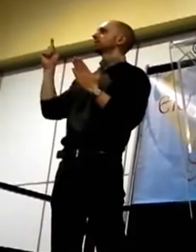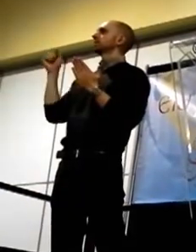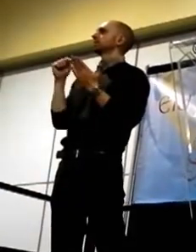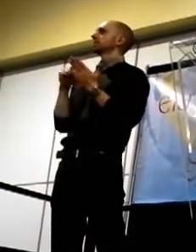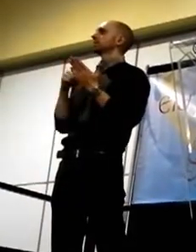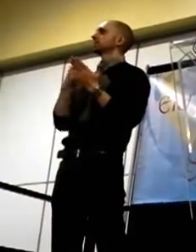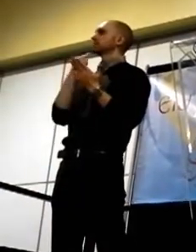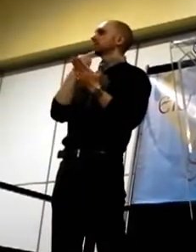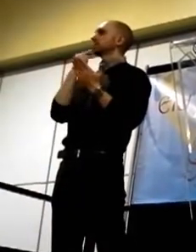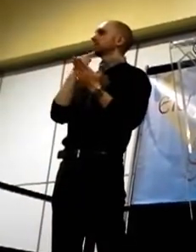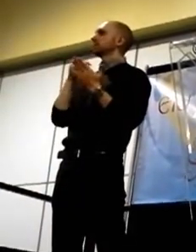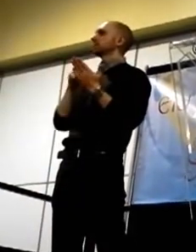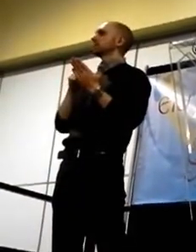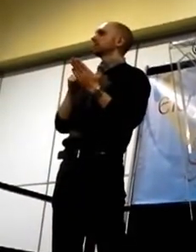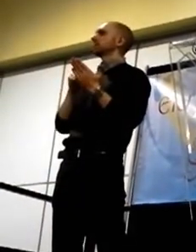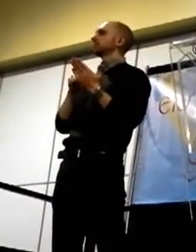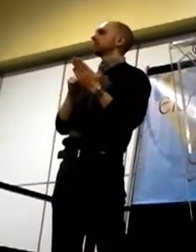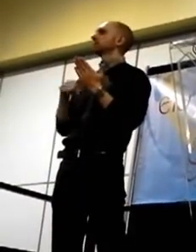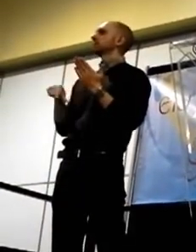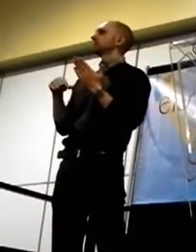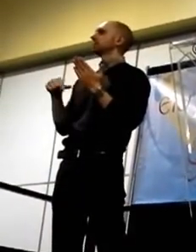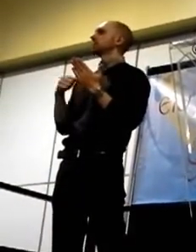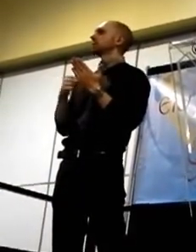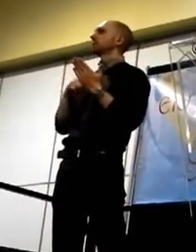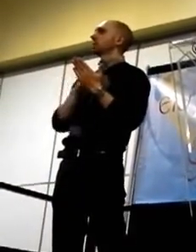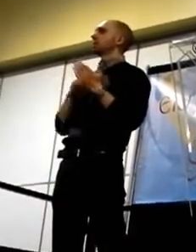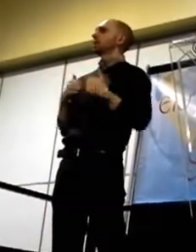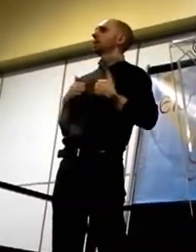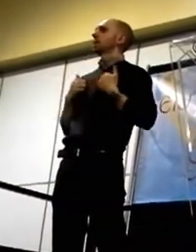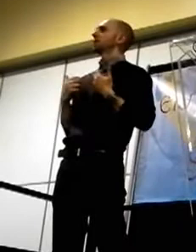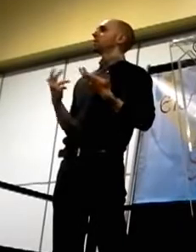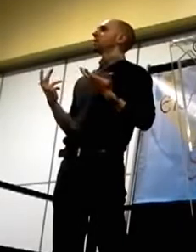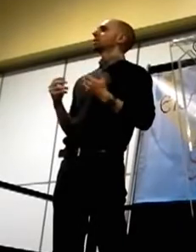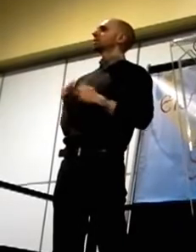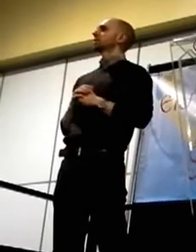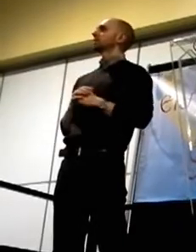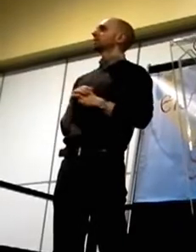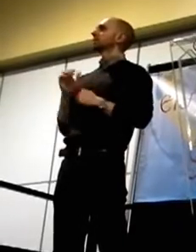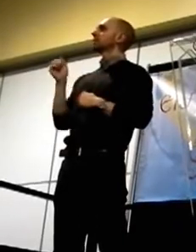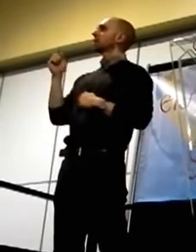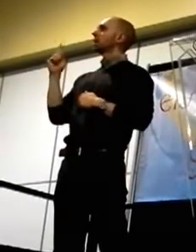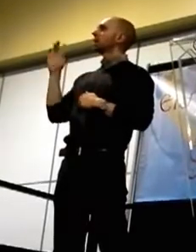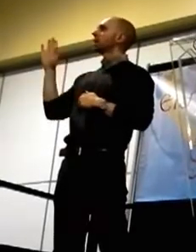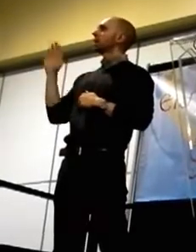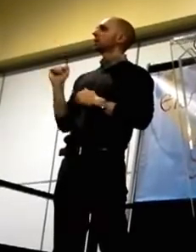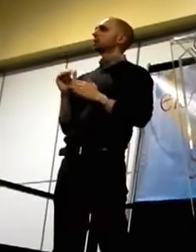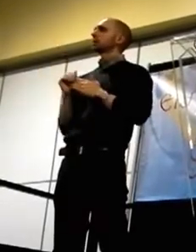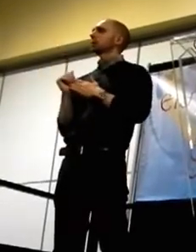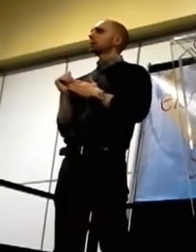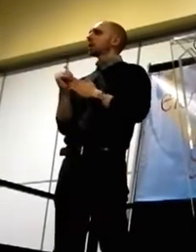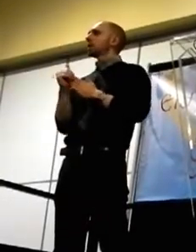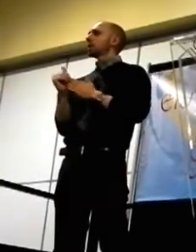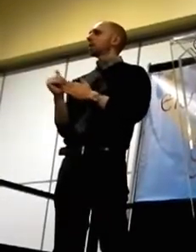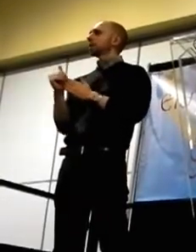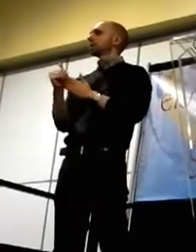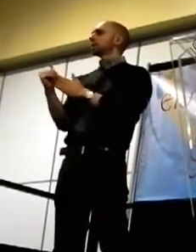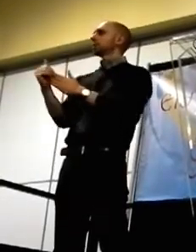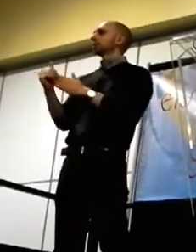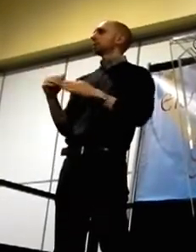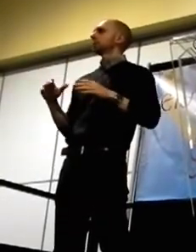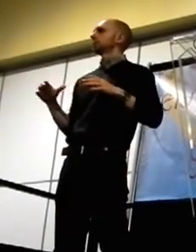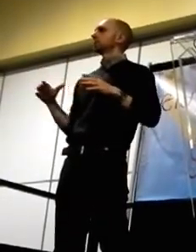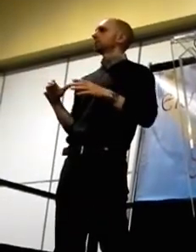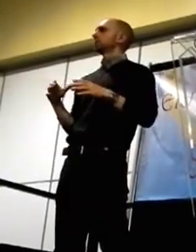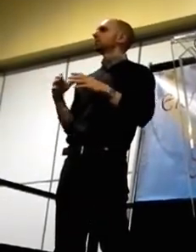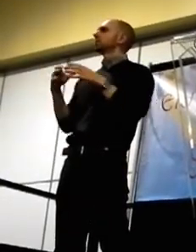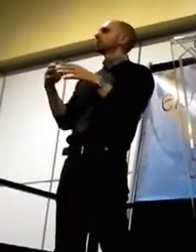wa ta'ala mentioned in the Quran, by which Allah guides those who pursue His pleasure